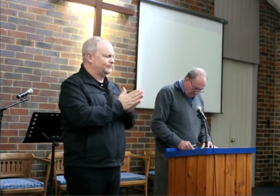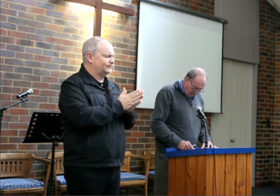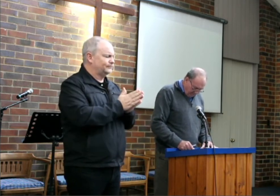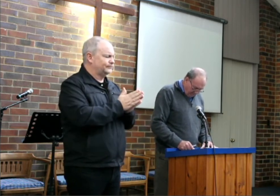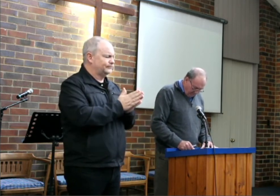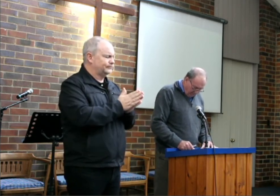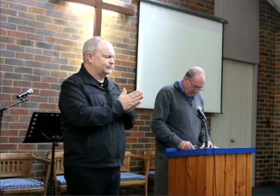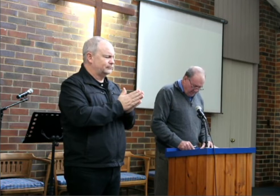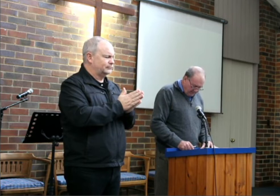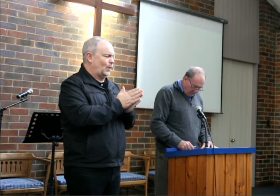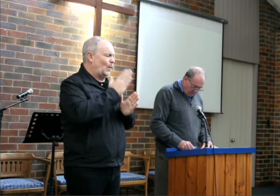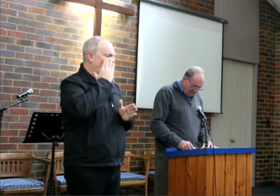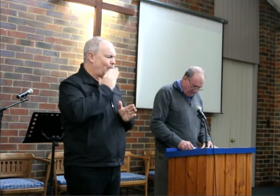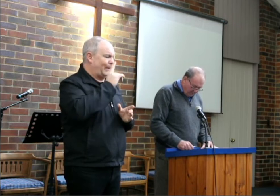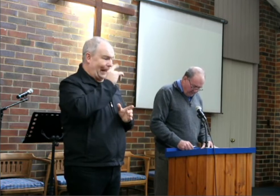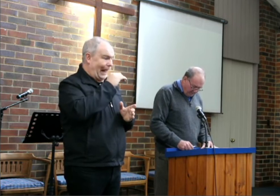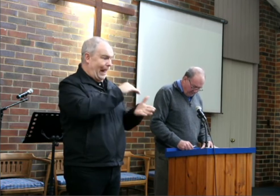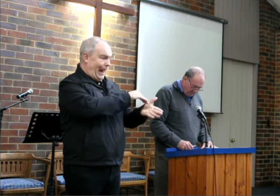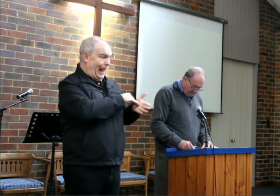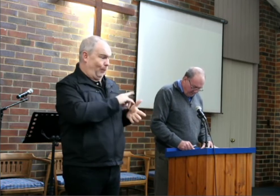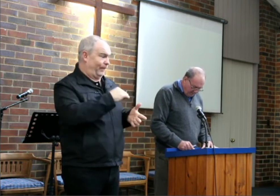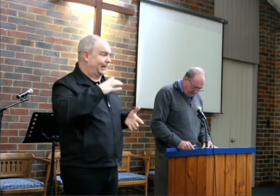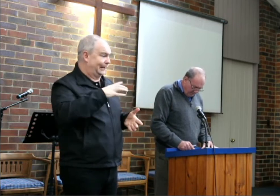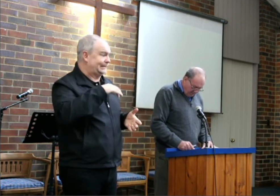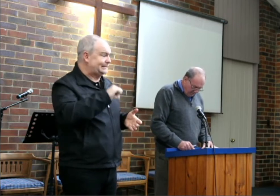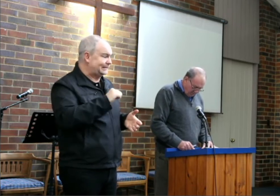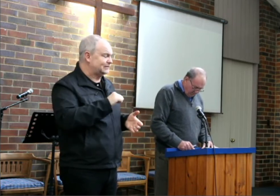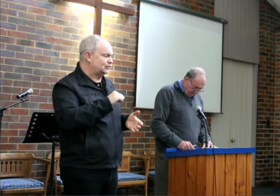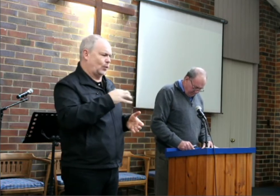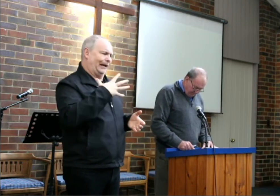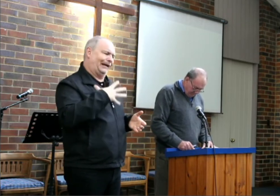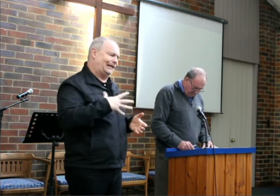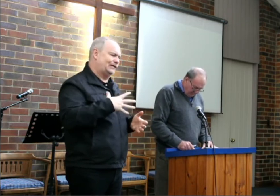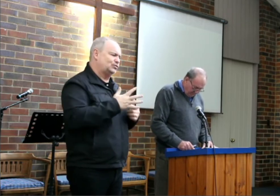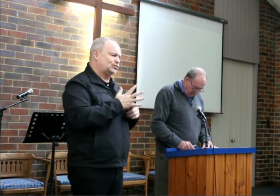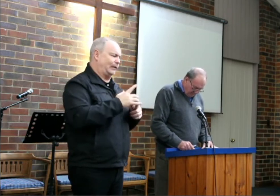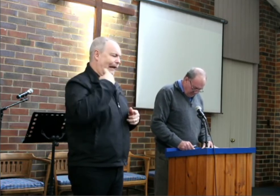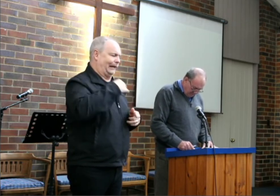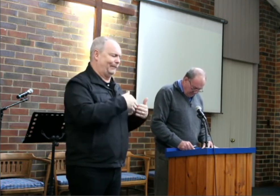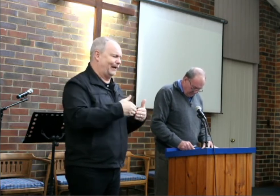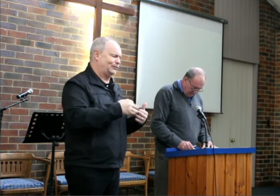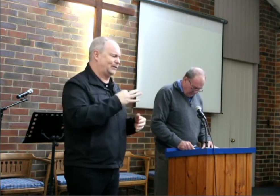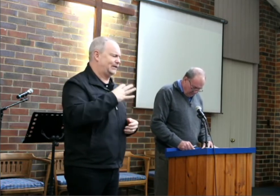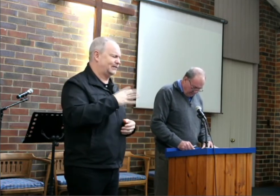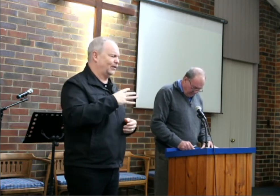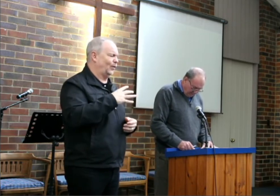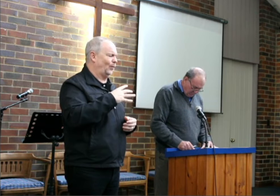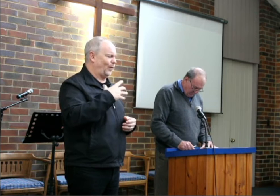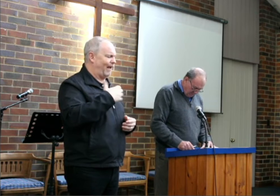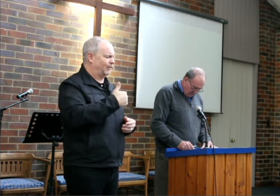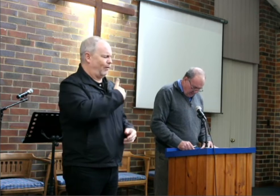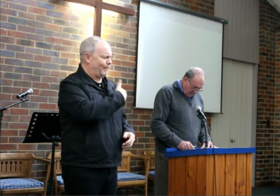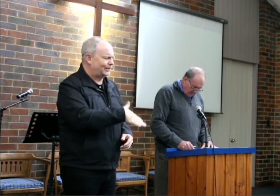women can get the help that they need, Father, and that they don't need to kill their babies, and that we will have